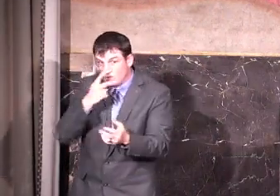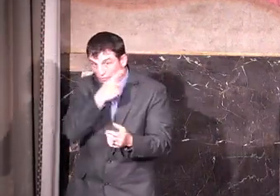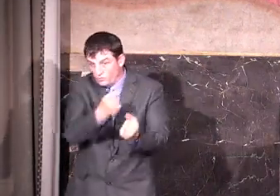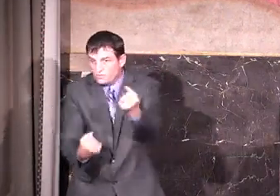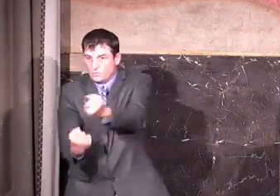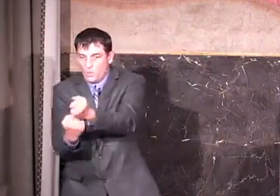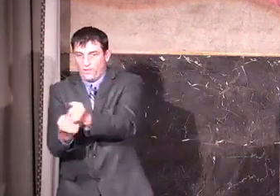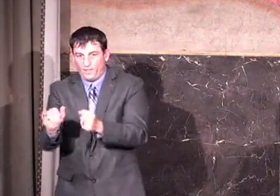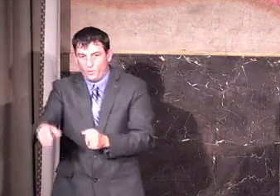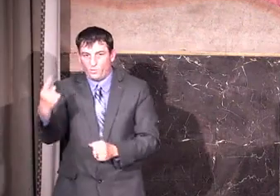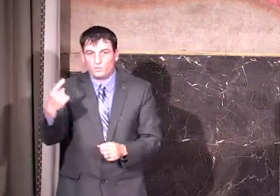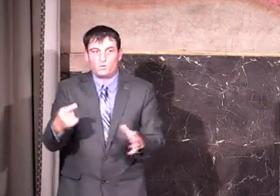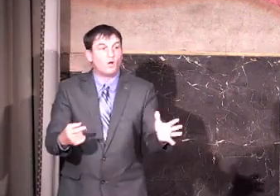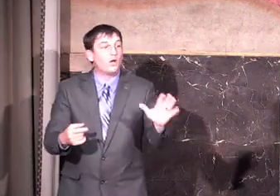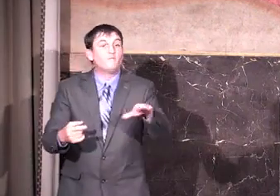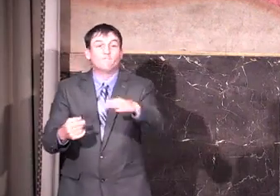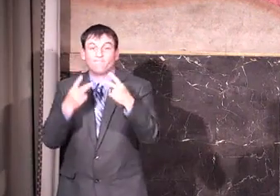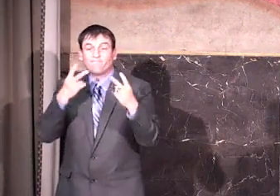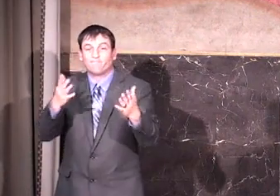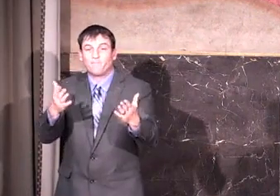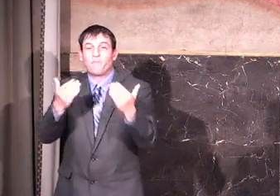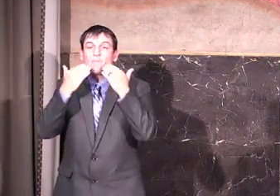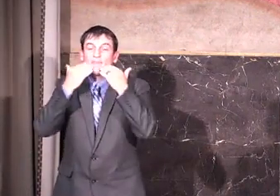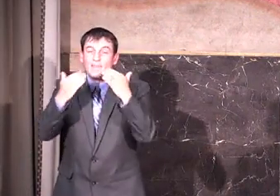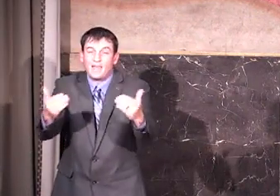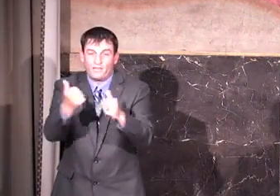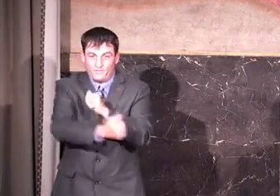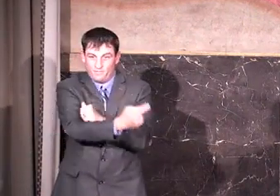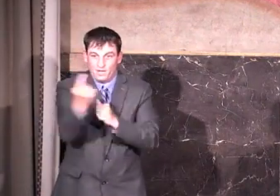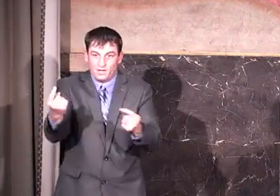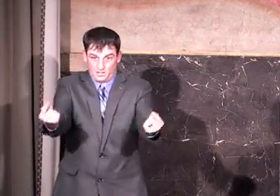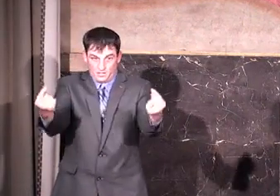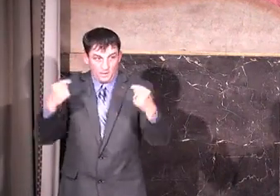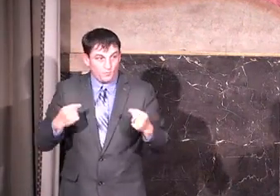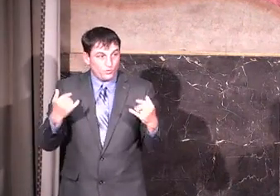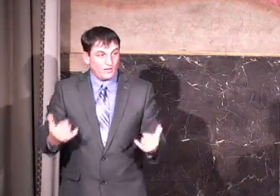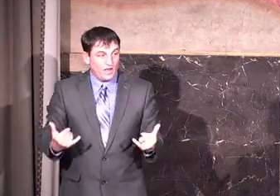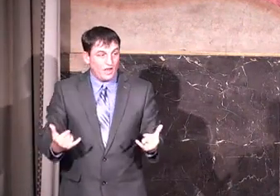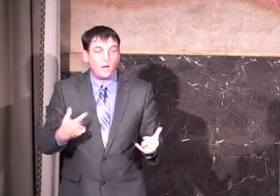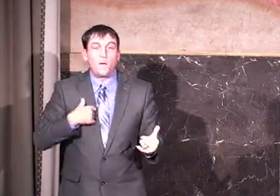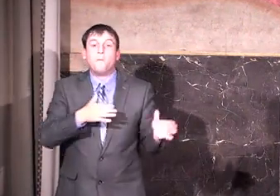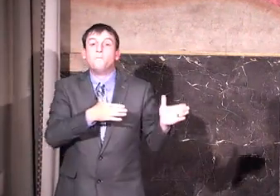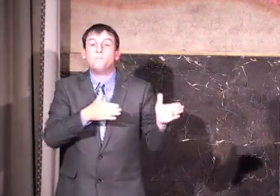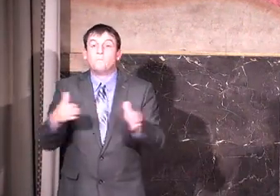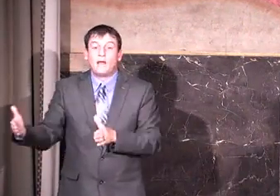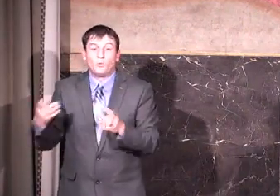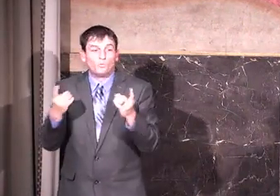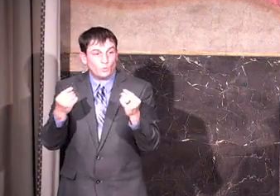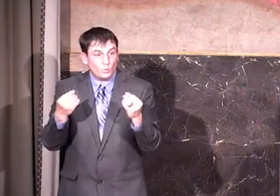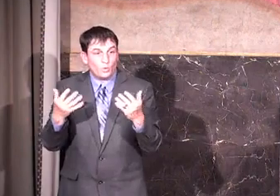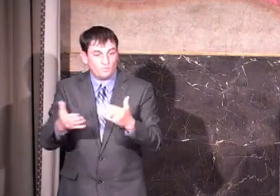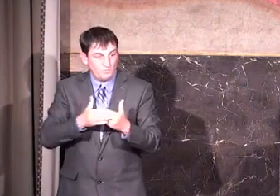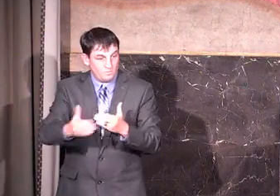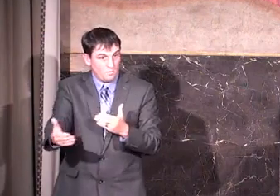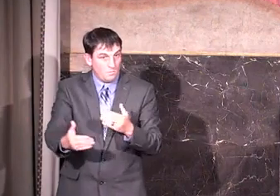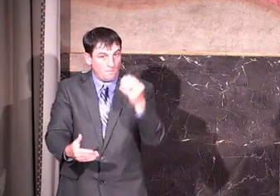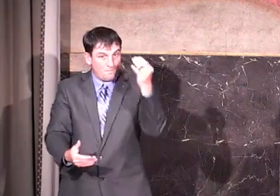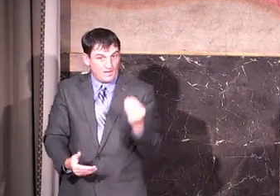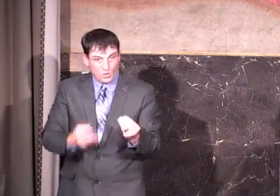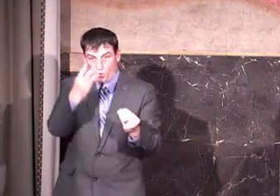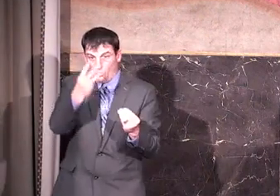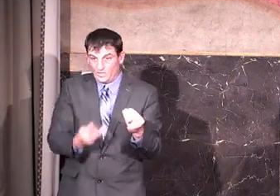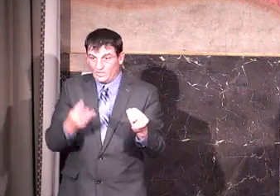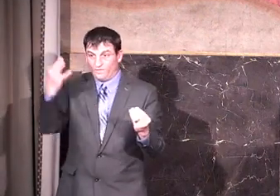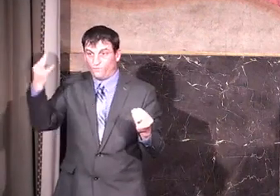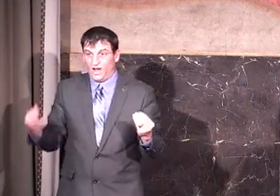bill. Look, thank you all for coming out today. Again, we'll plan to do this on Monday, Wednesday, and Friday here in